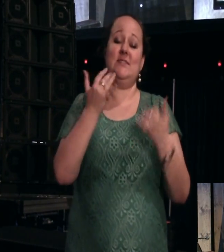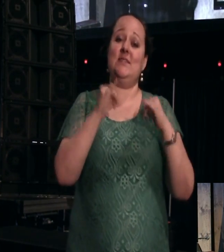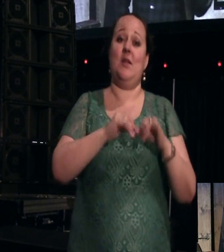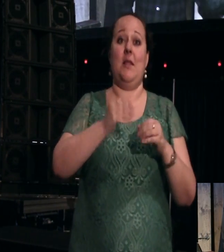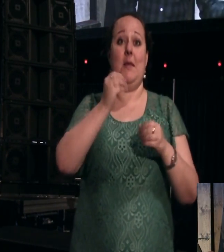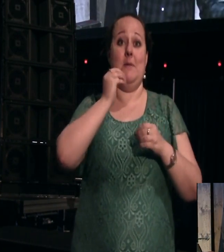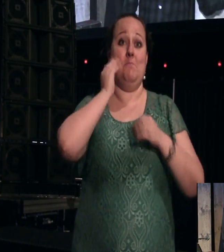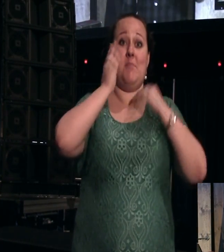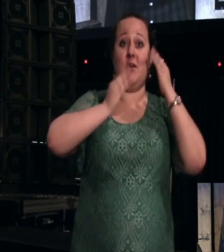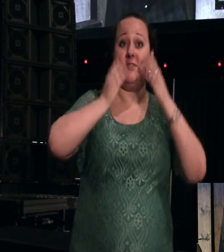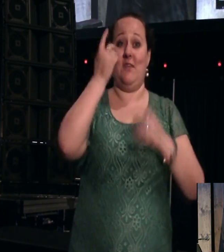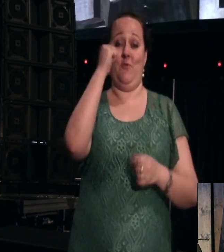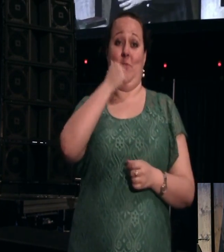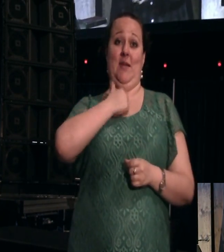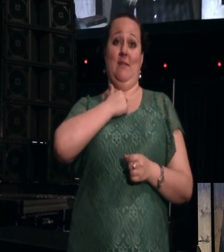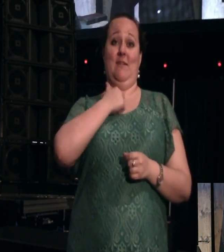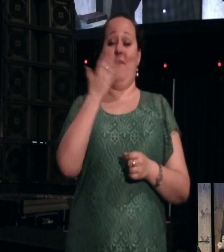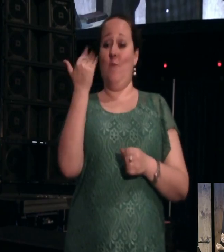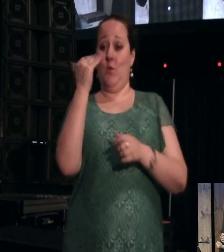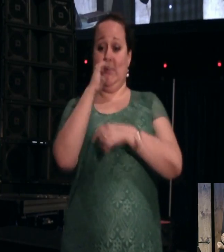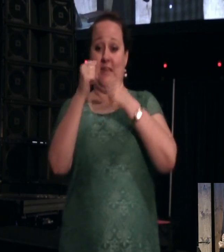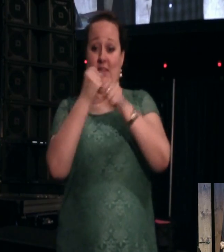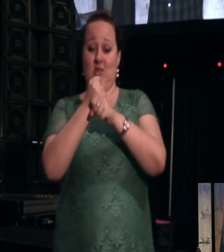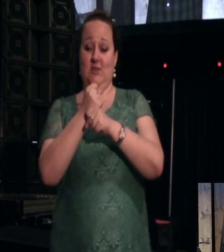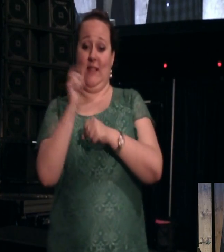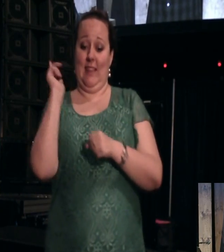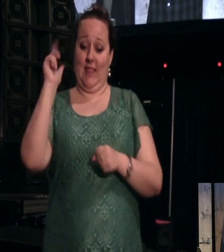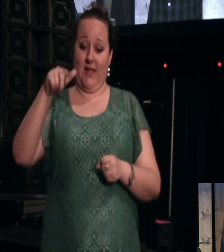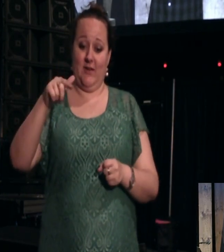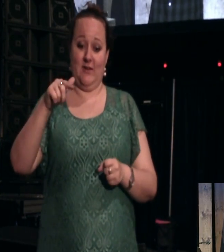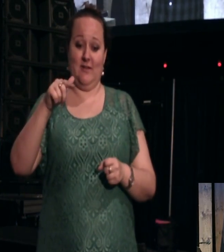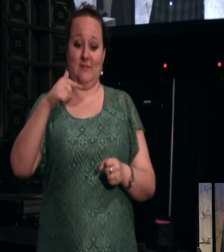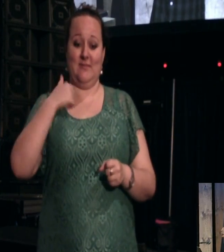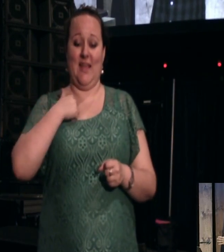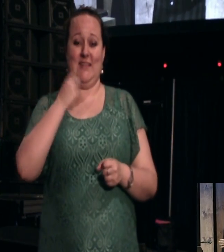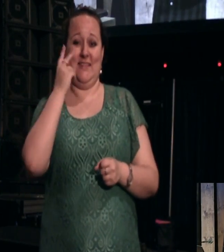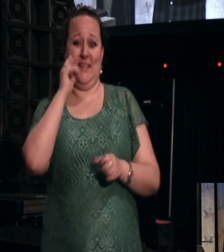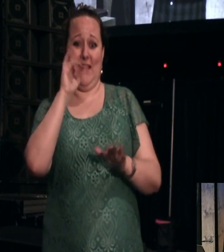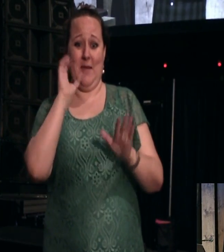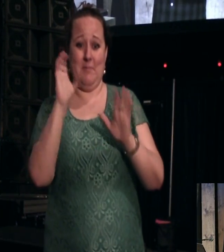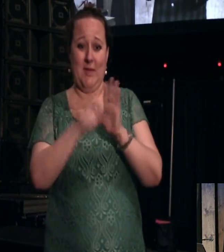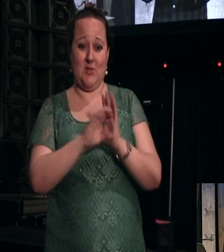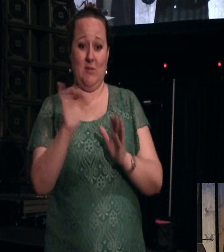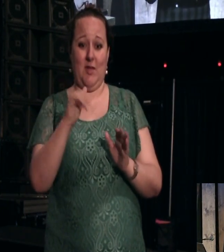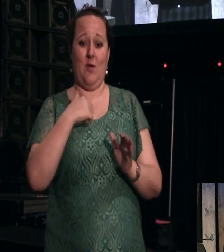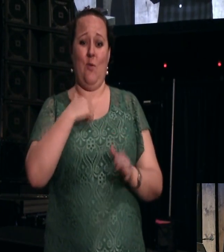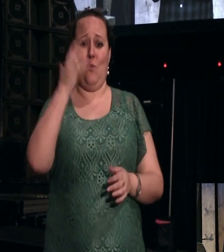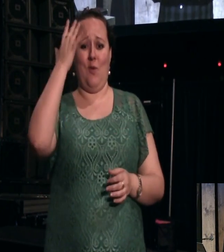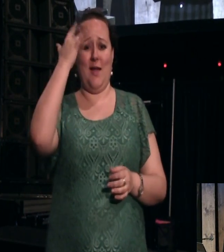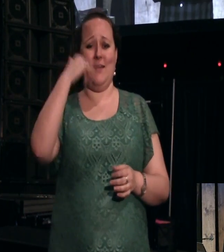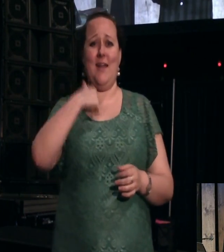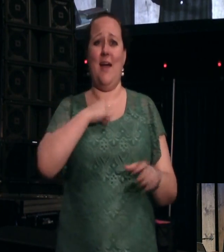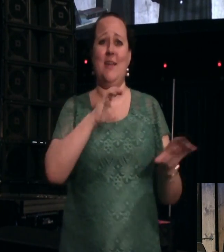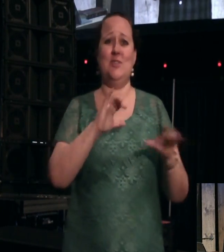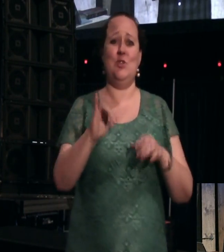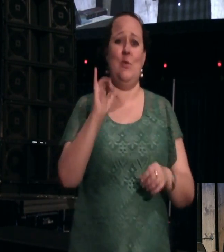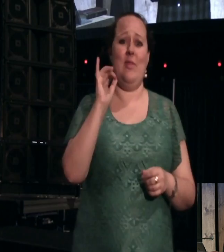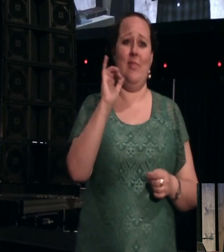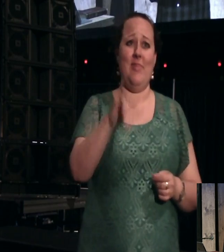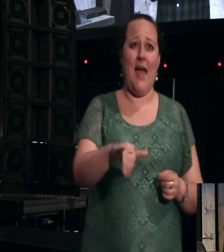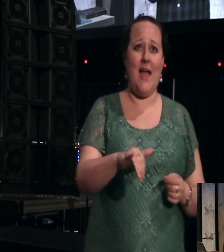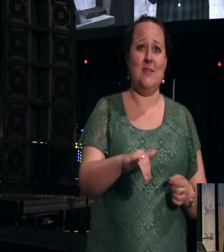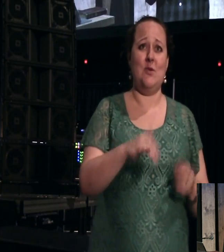because I just haven't gotten past the point of embarrassment yet. Like still 14 years out, I look back and I'm like, oh, why did